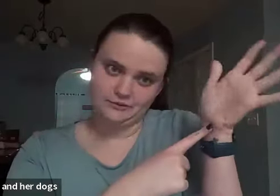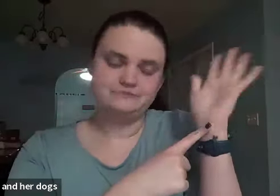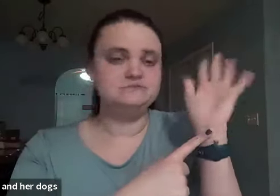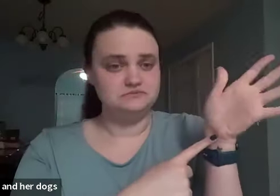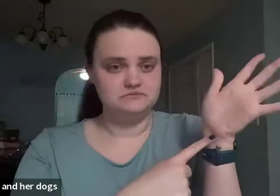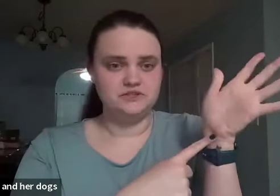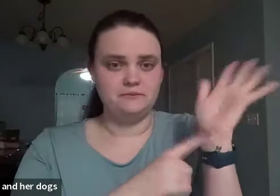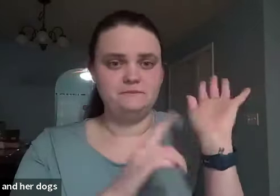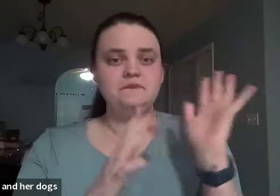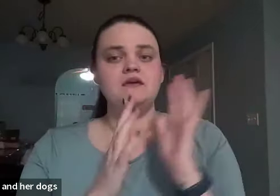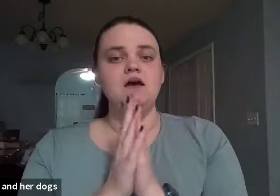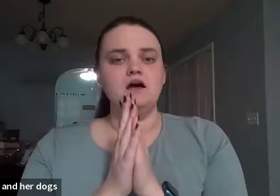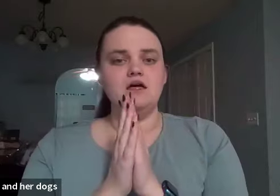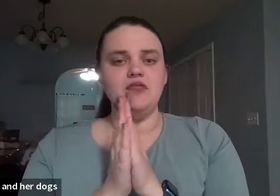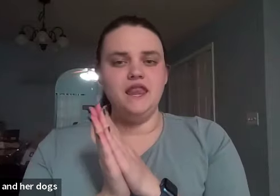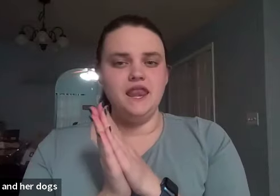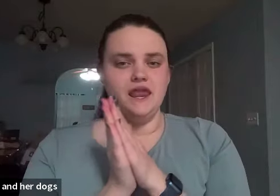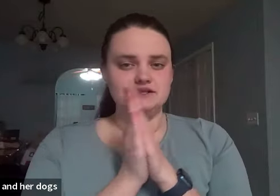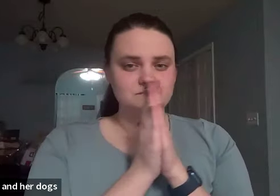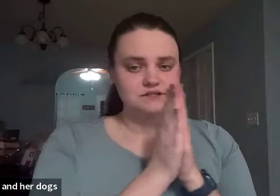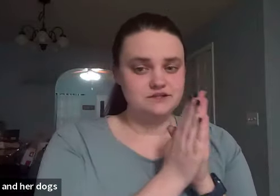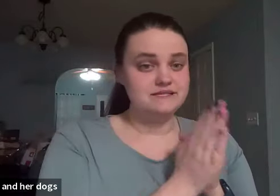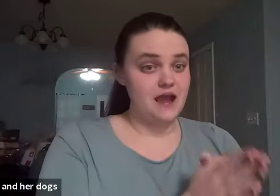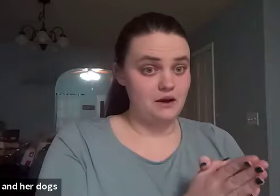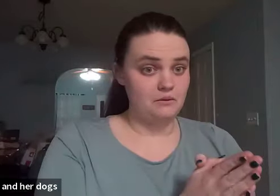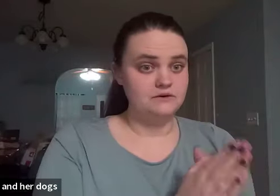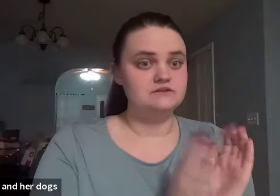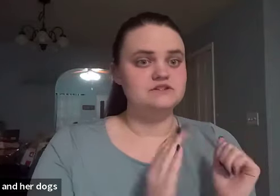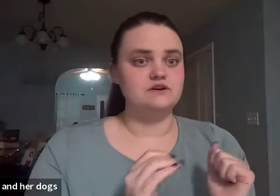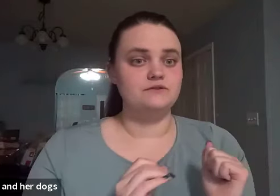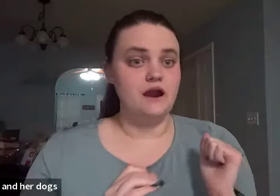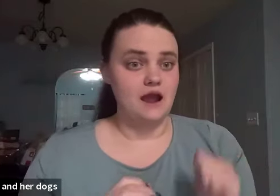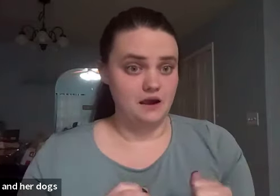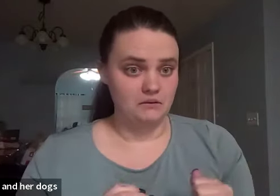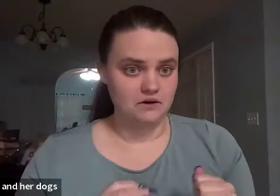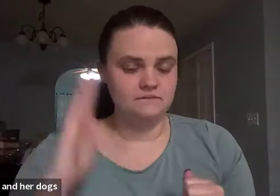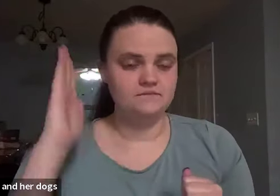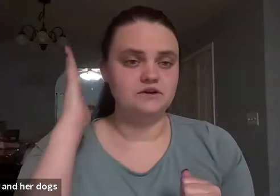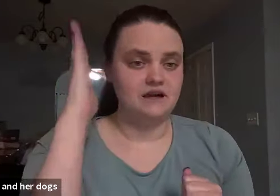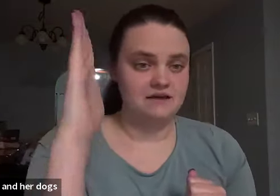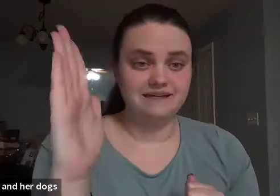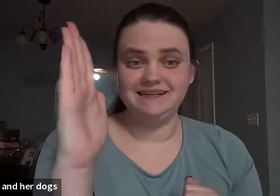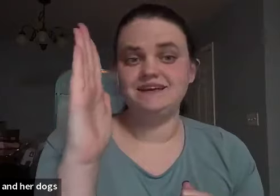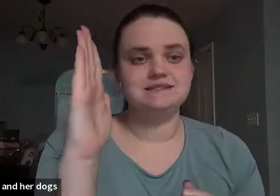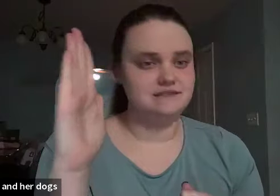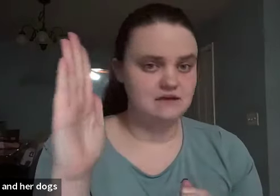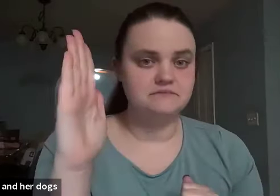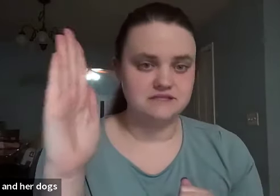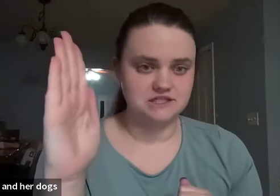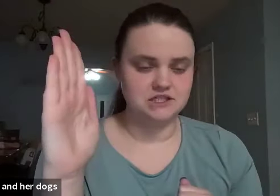more. So the next one we're going to do is hour. So for hour, you're going to have, again, that same